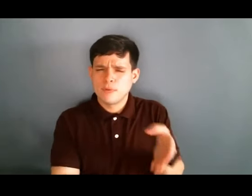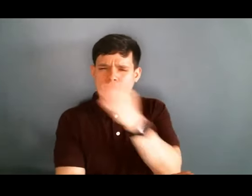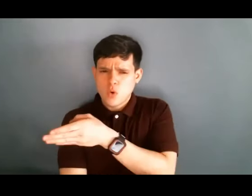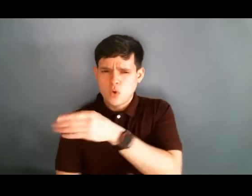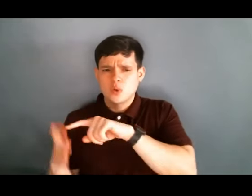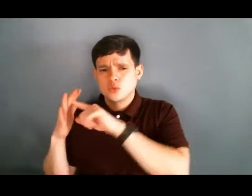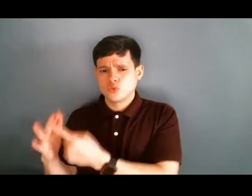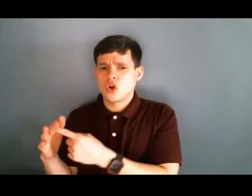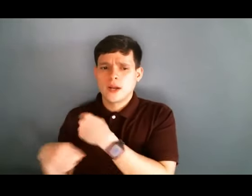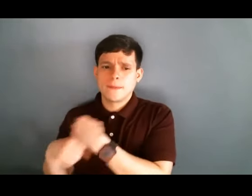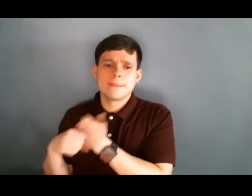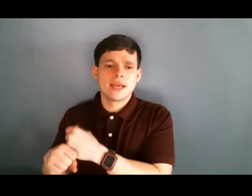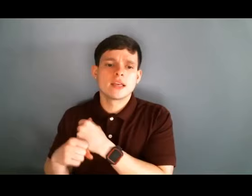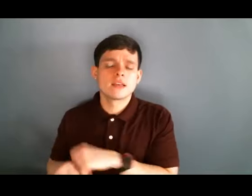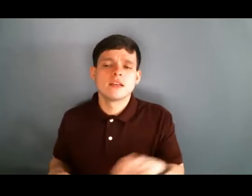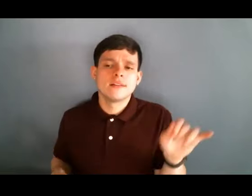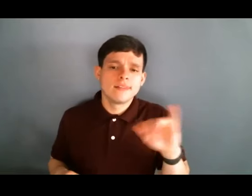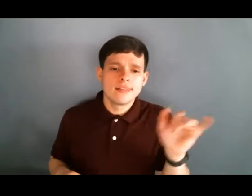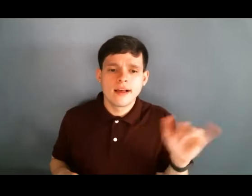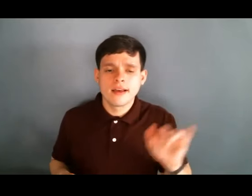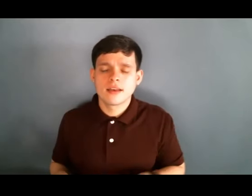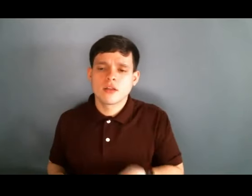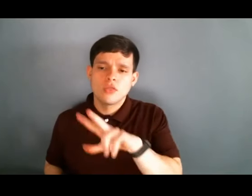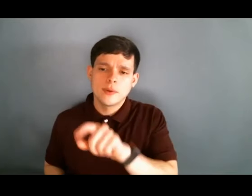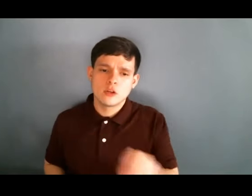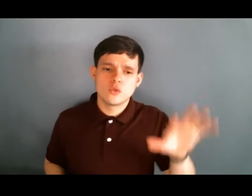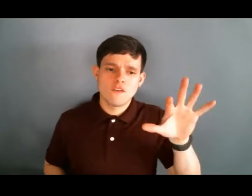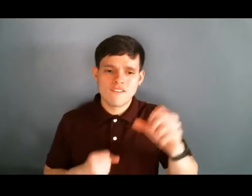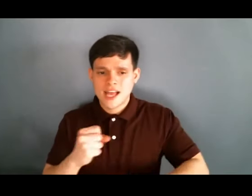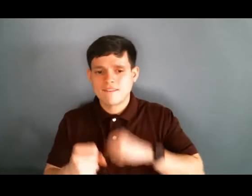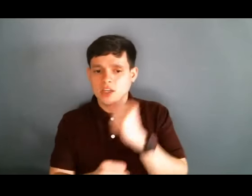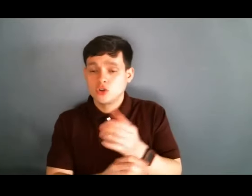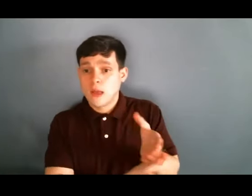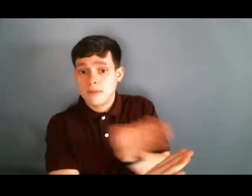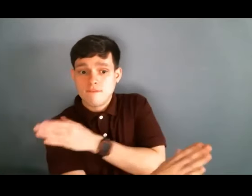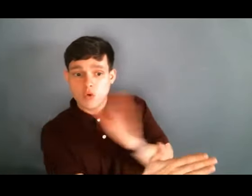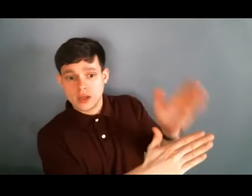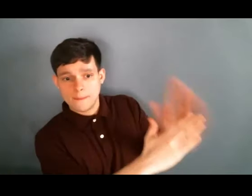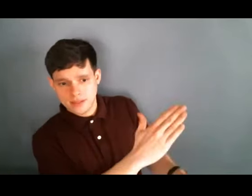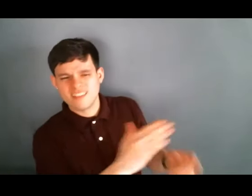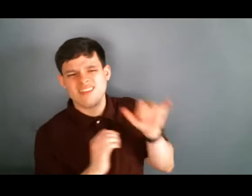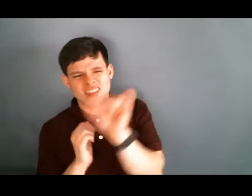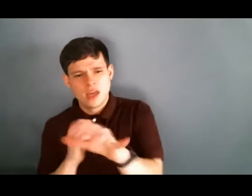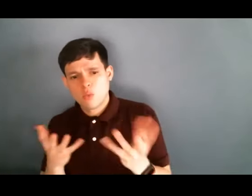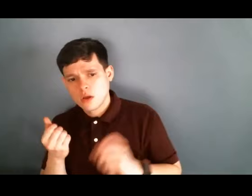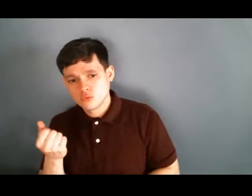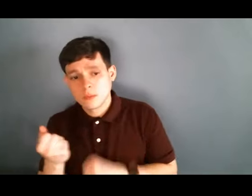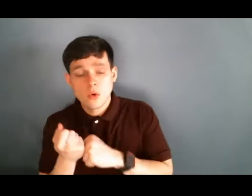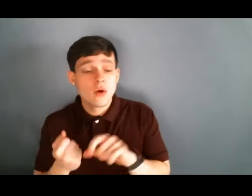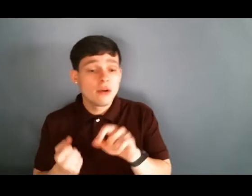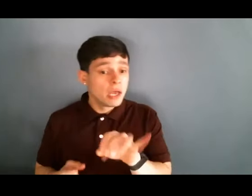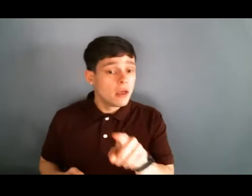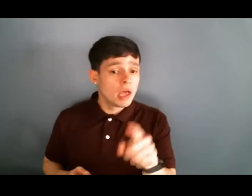So something again, that's maybe 3 to 5 years out from completion. If you think though that